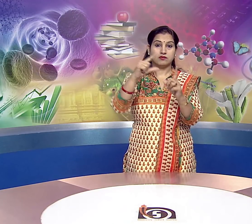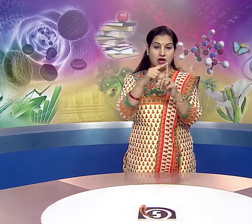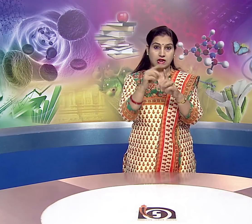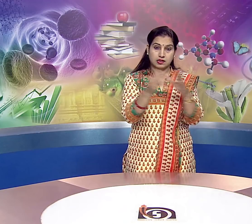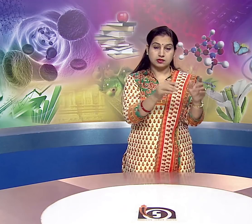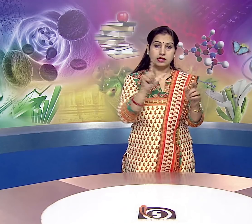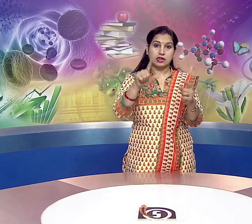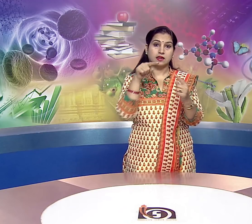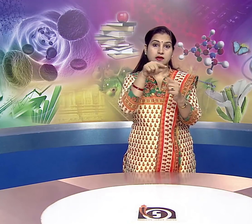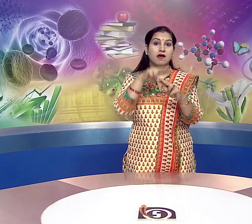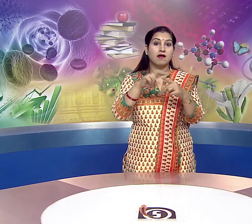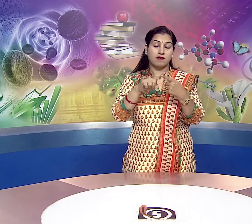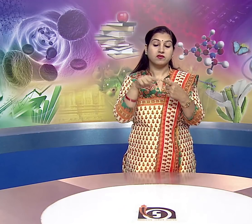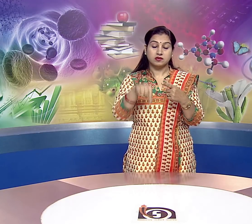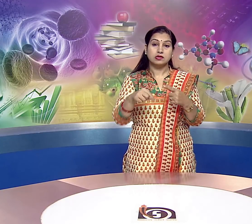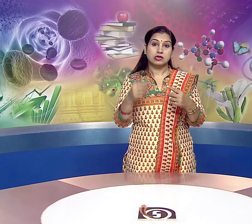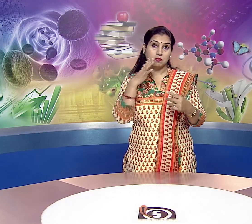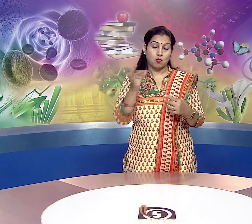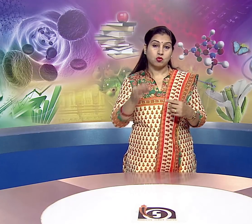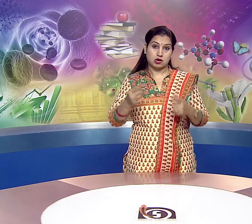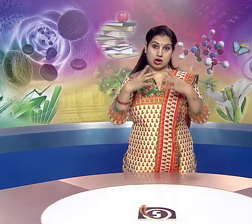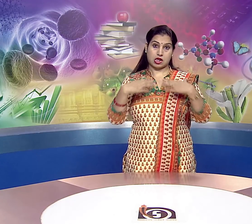is crucial for the health